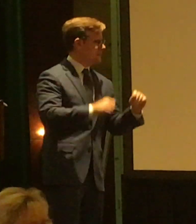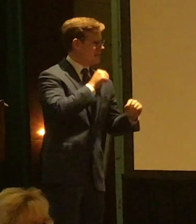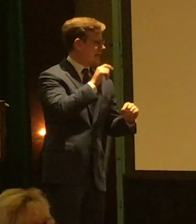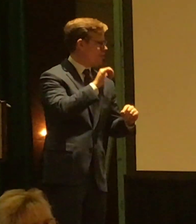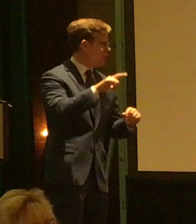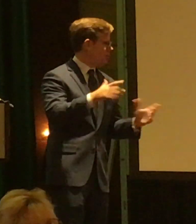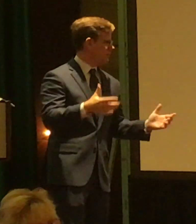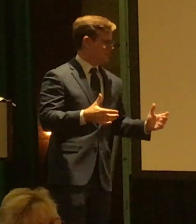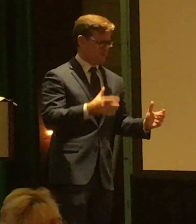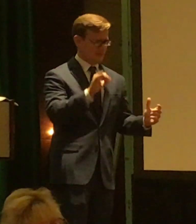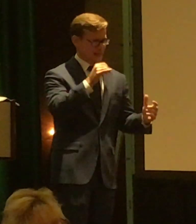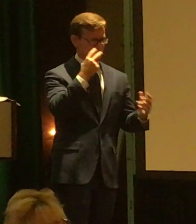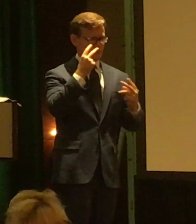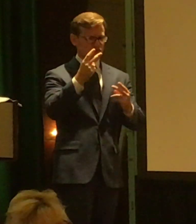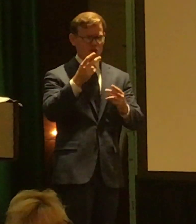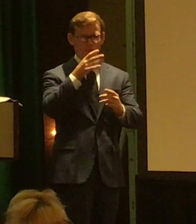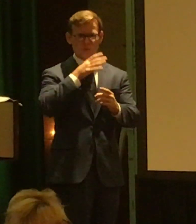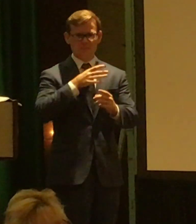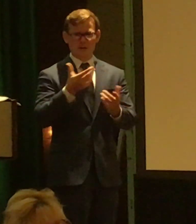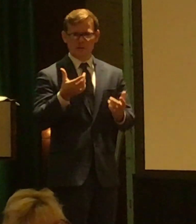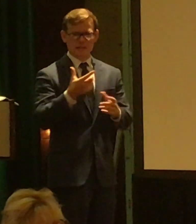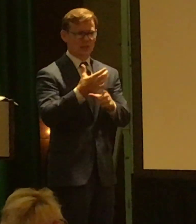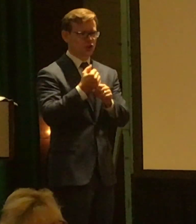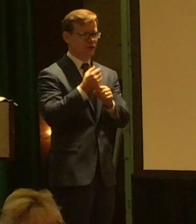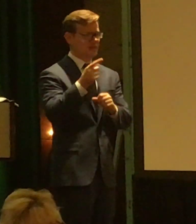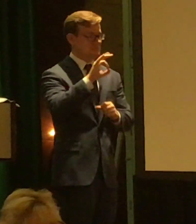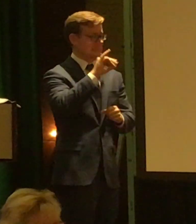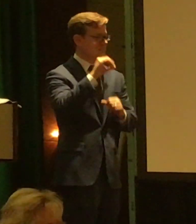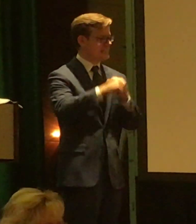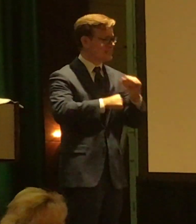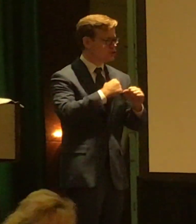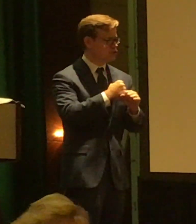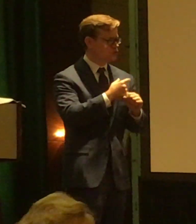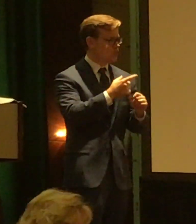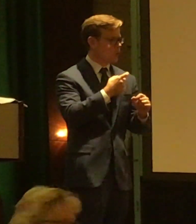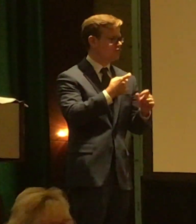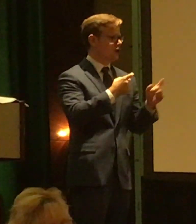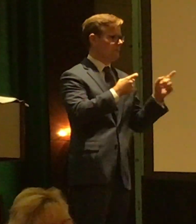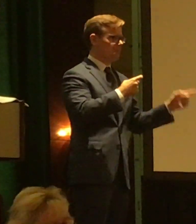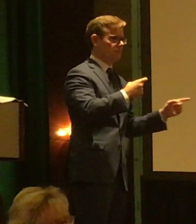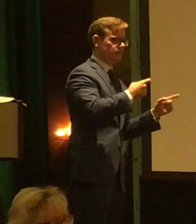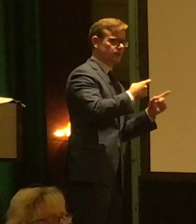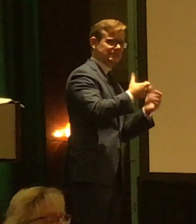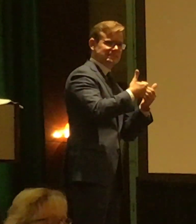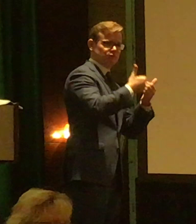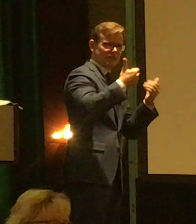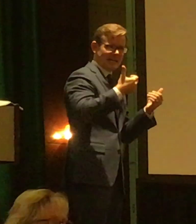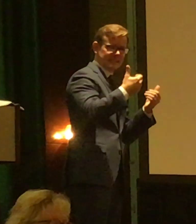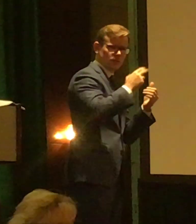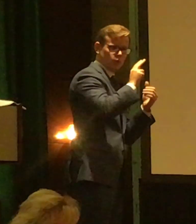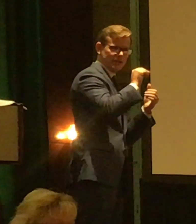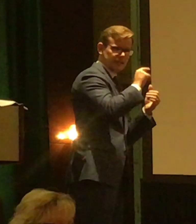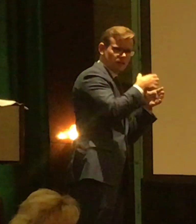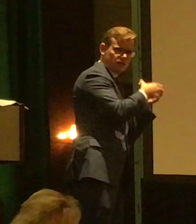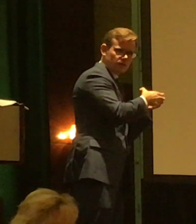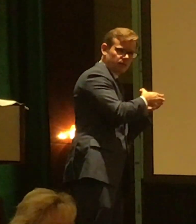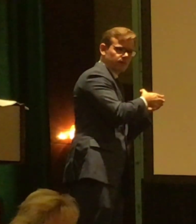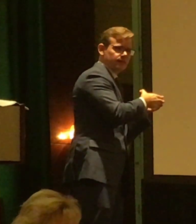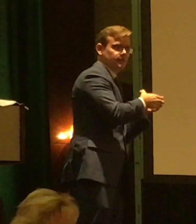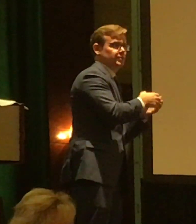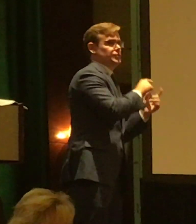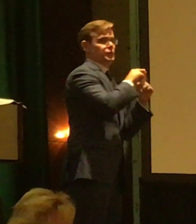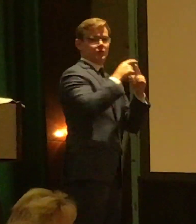demonstration program, it wouldn't mean that we would change things overnight. It will take years, just as it